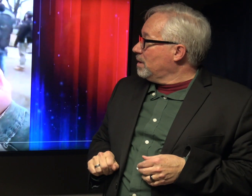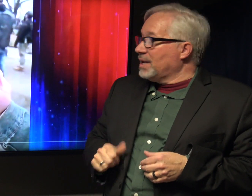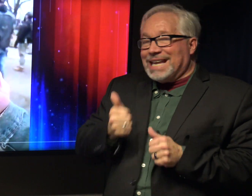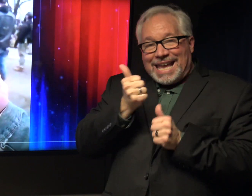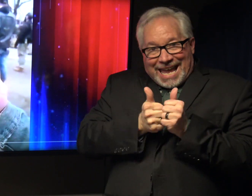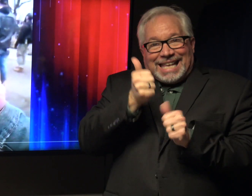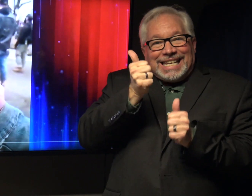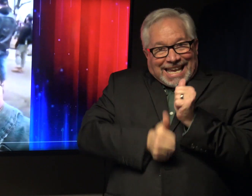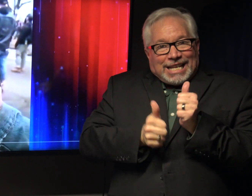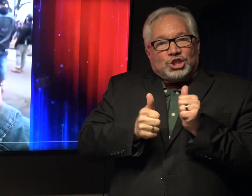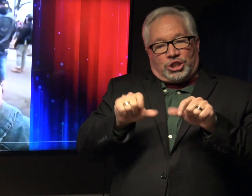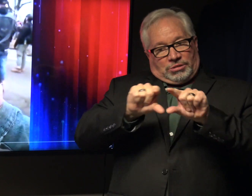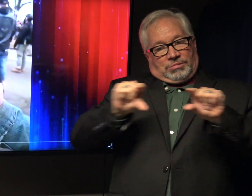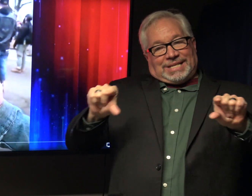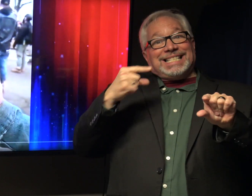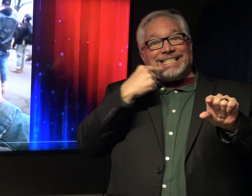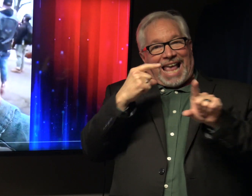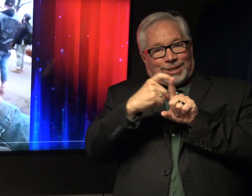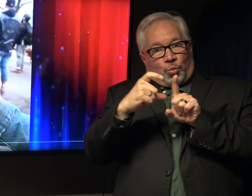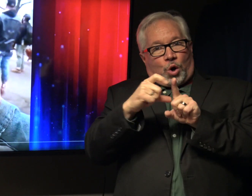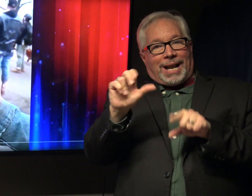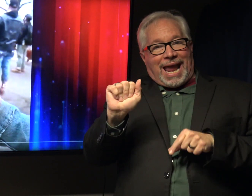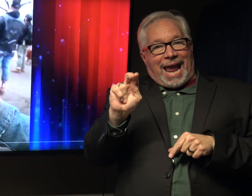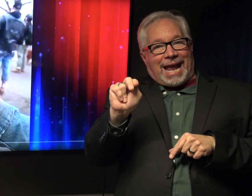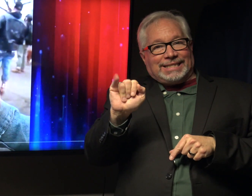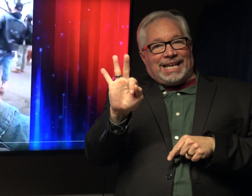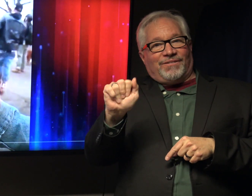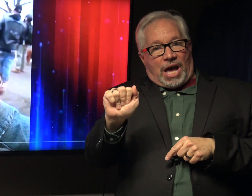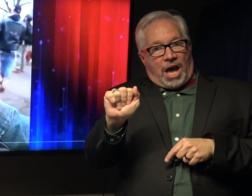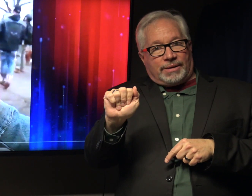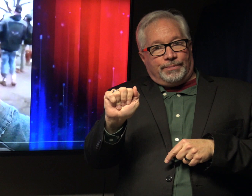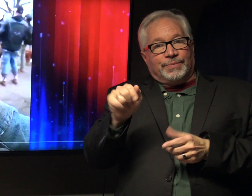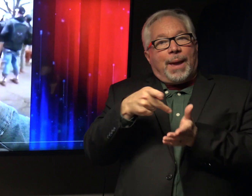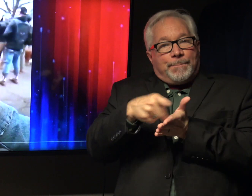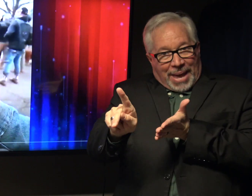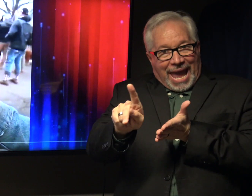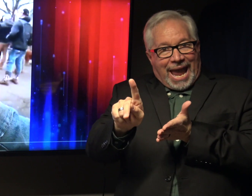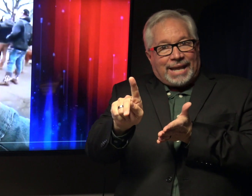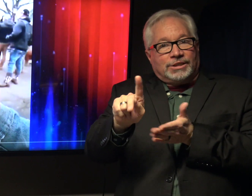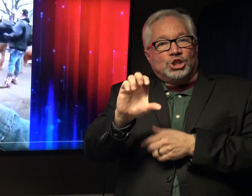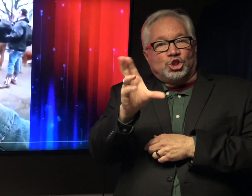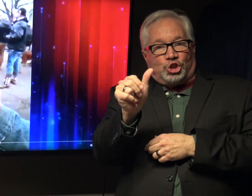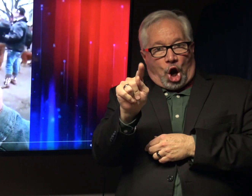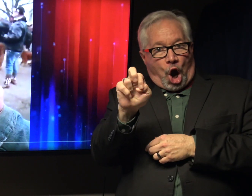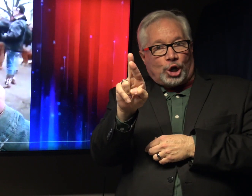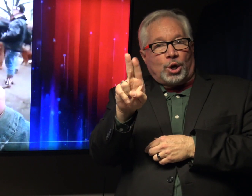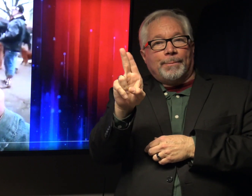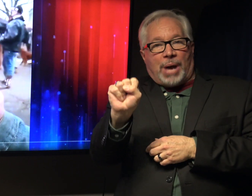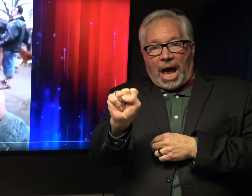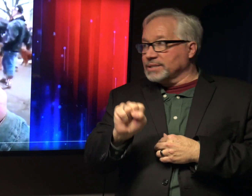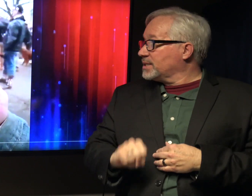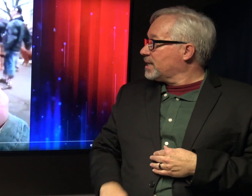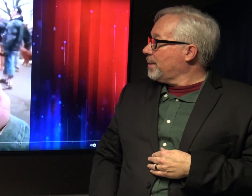are labeled. They're all paid charter buses. Look at that, bro.